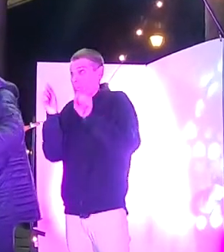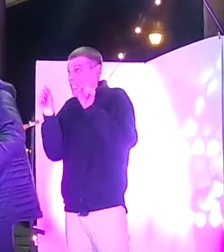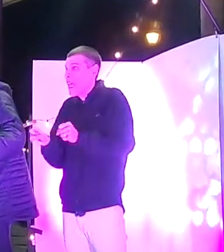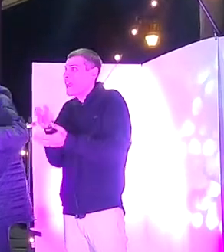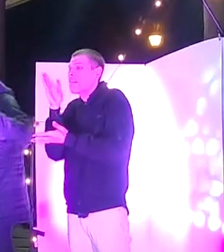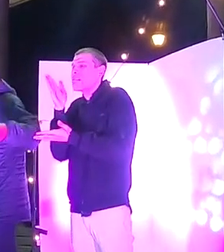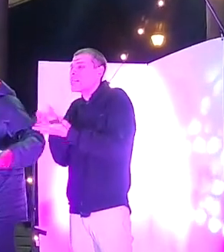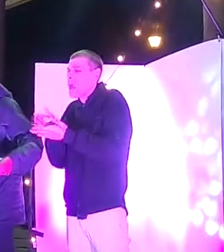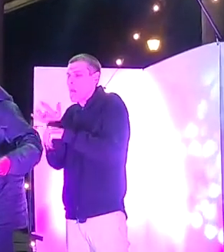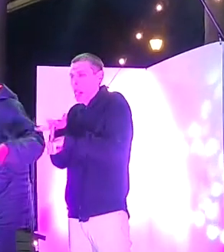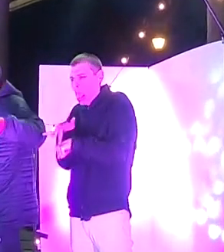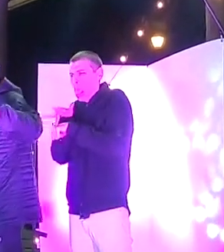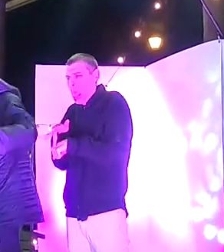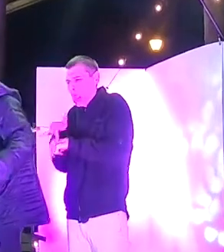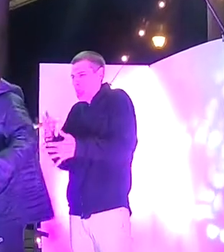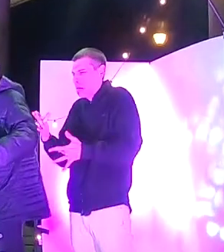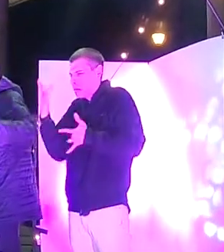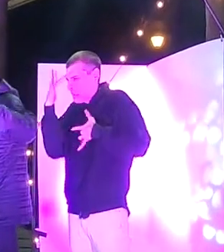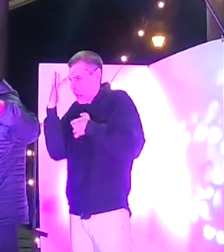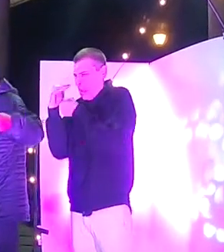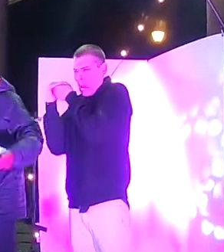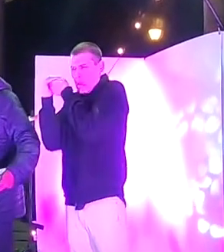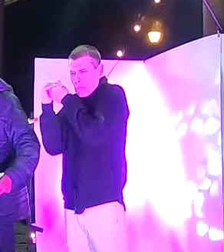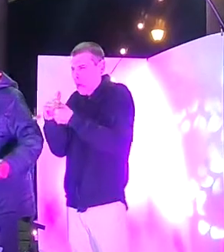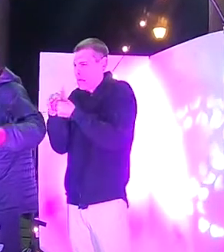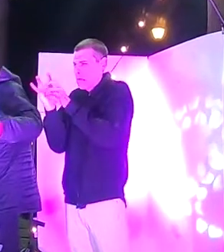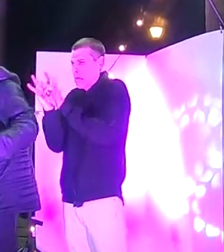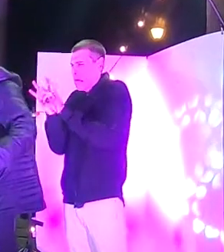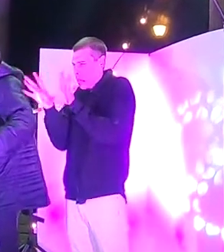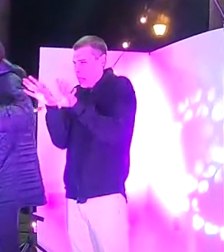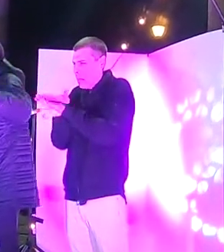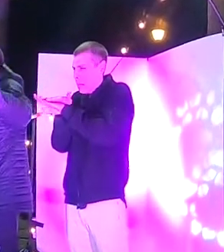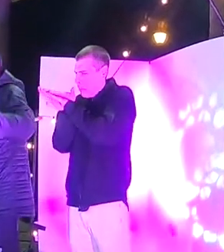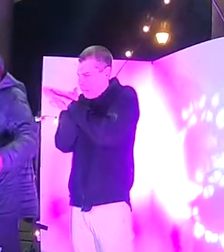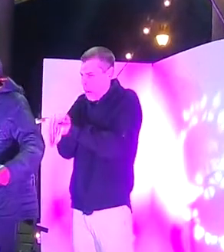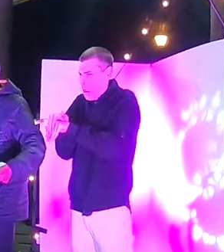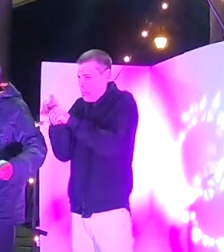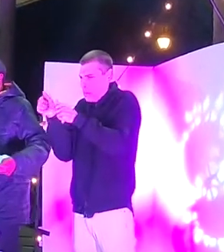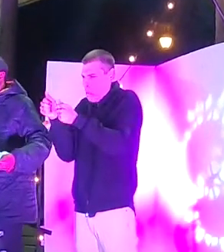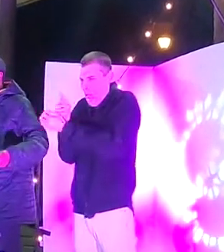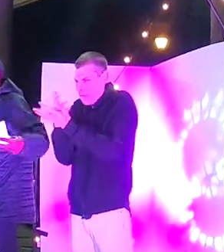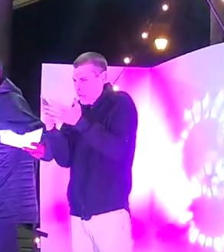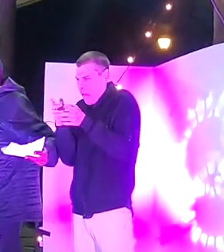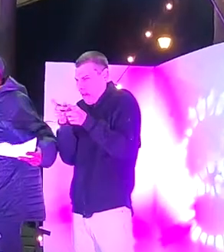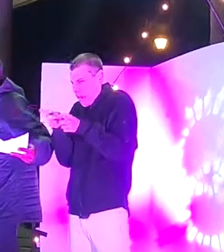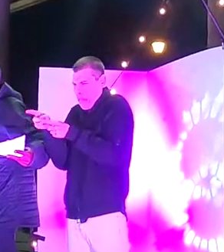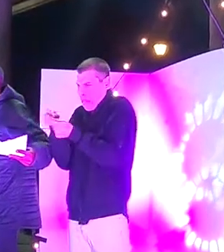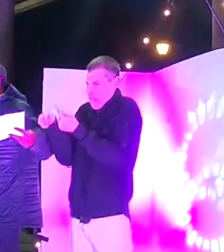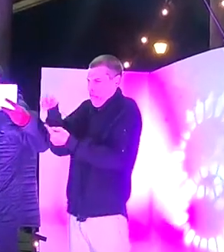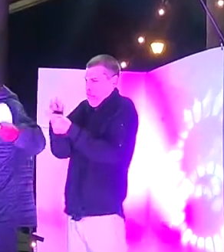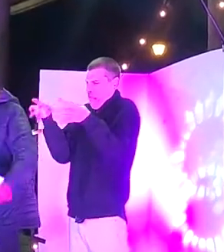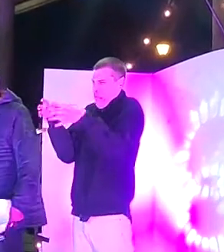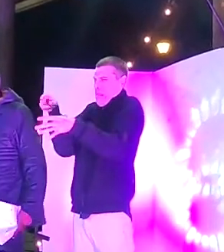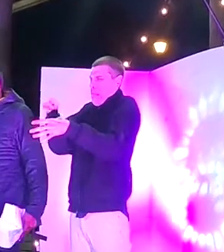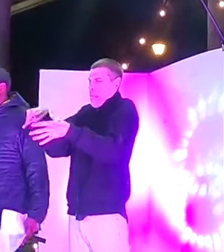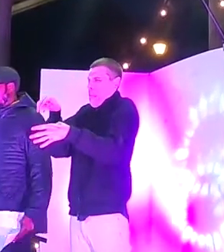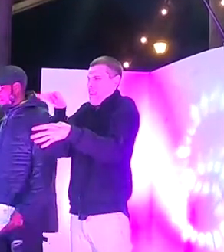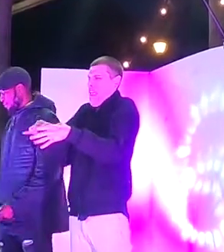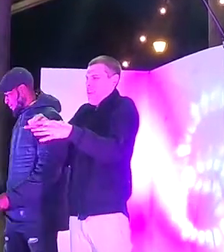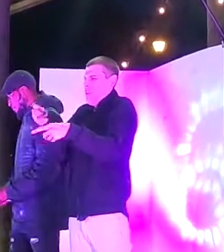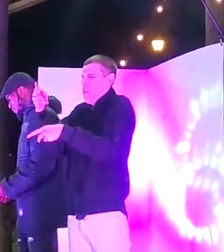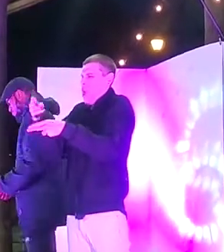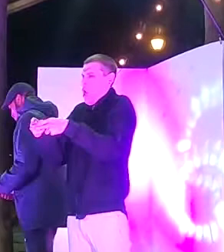this sick, disgusting, oppressive, hypocrisy, and heresy that we call democracy.